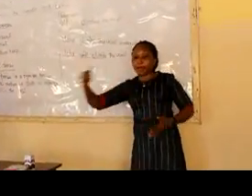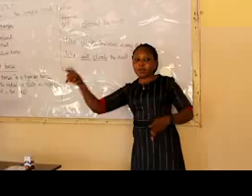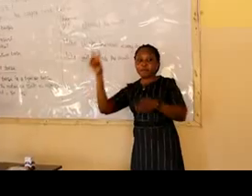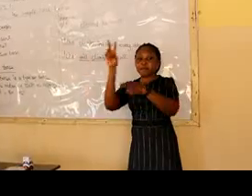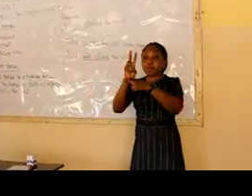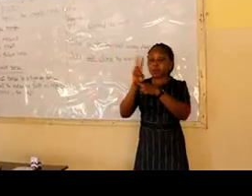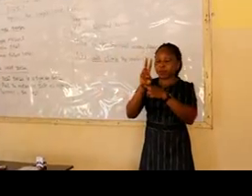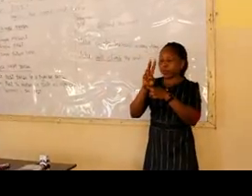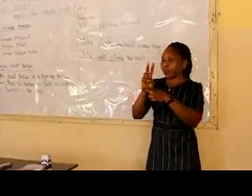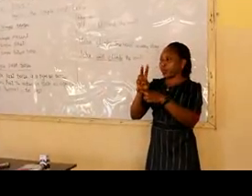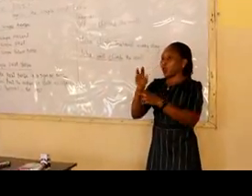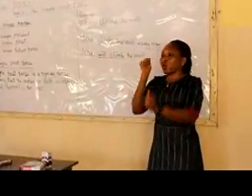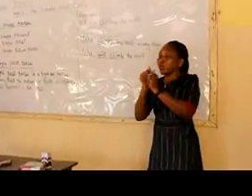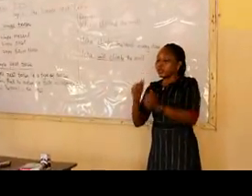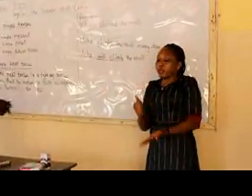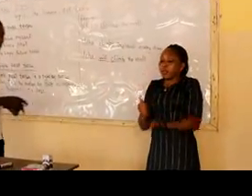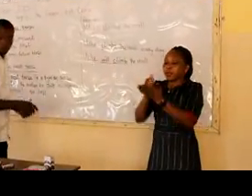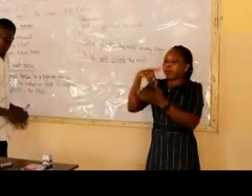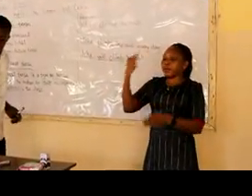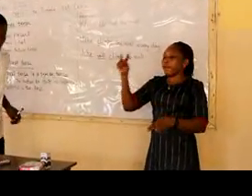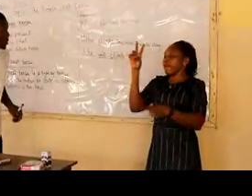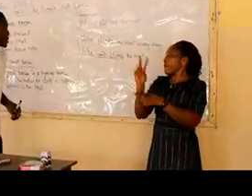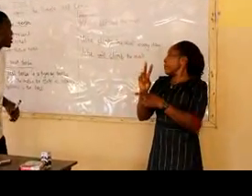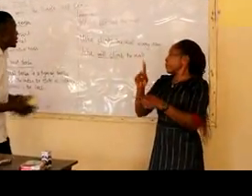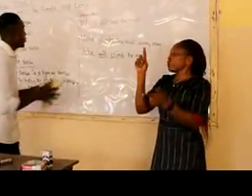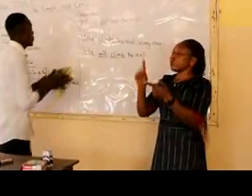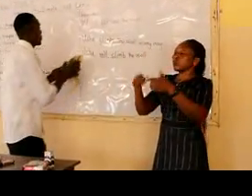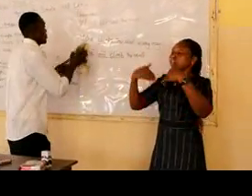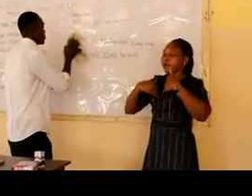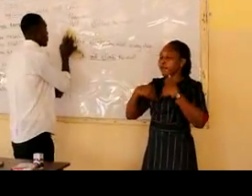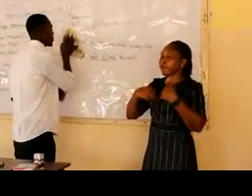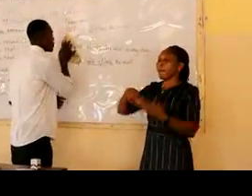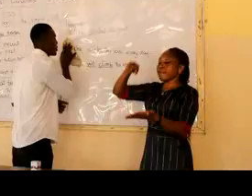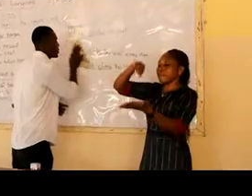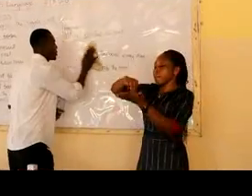meaning. Alright, let's clean up.